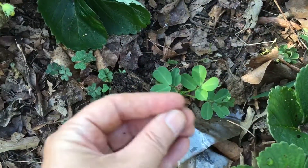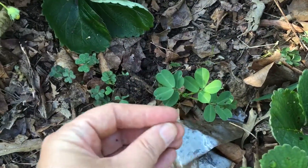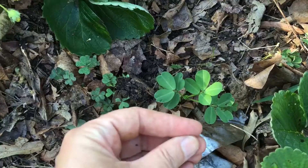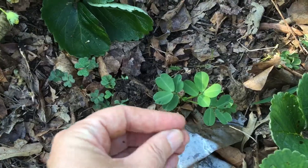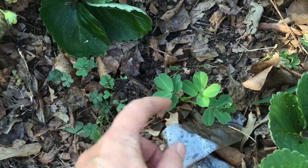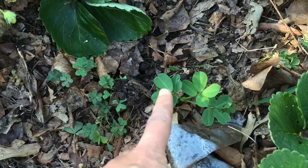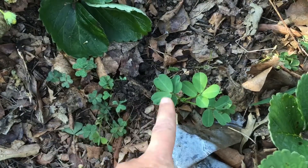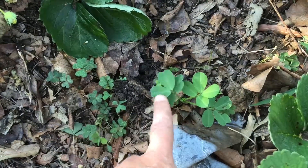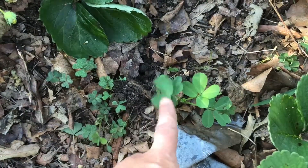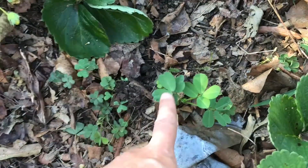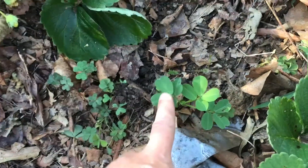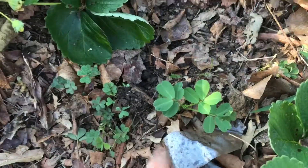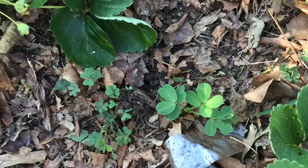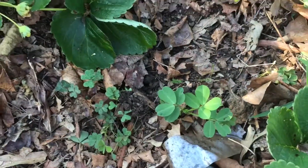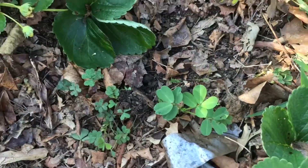Here's another one.